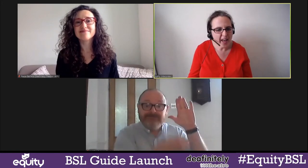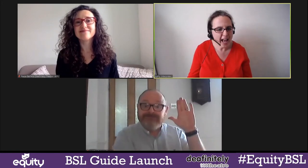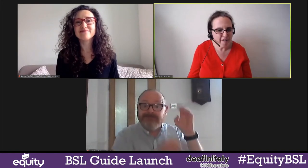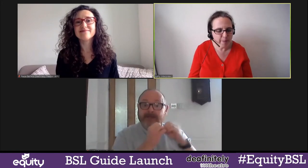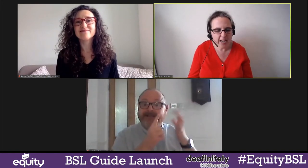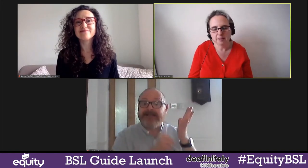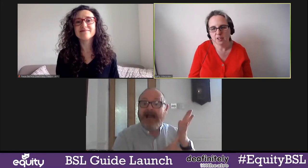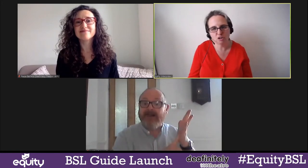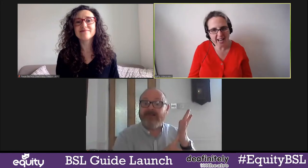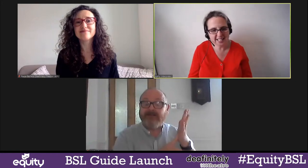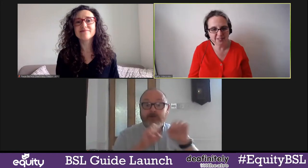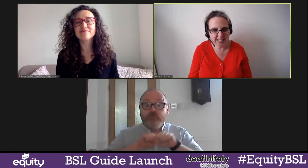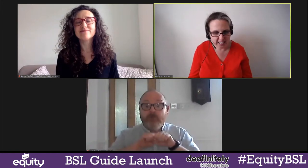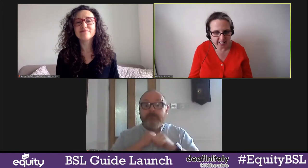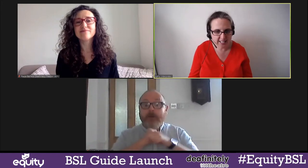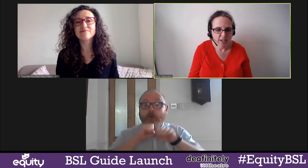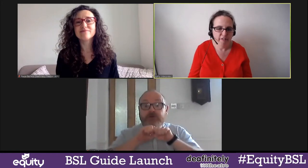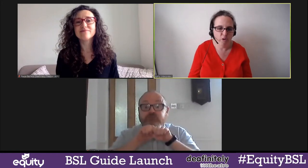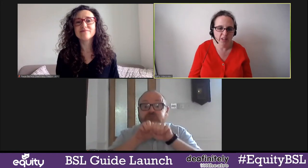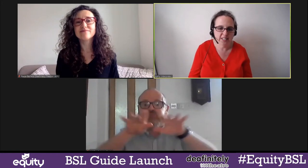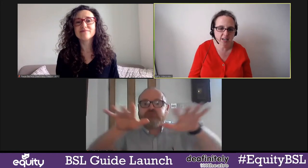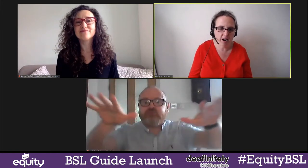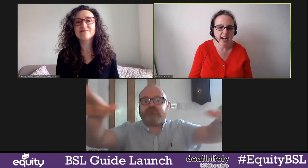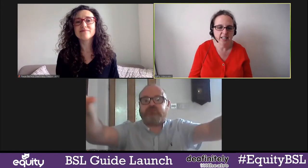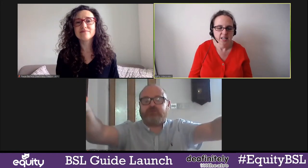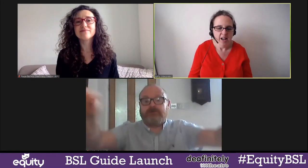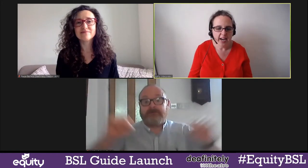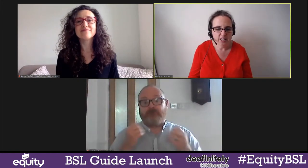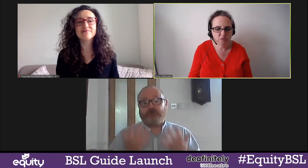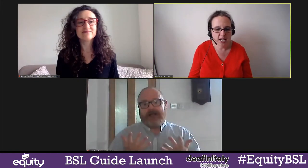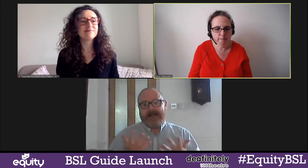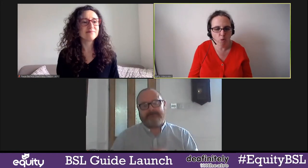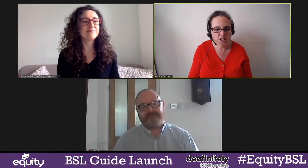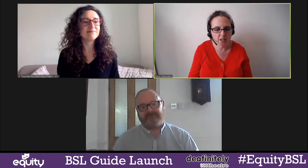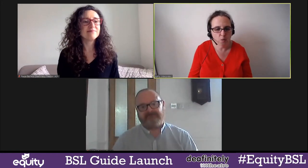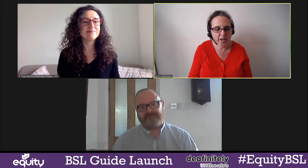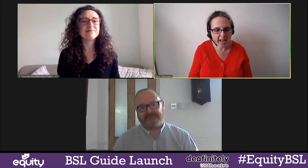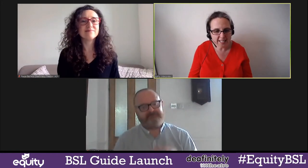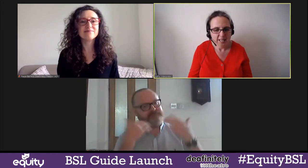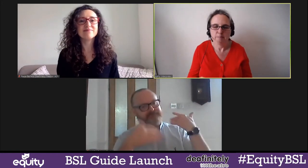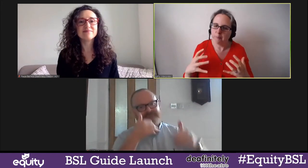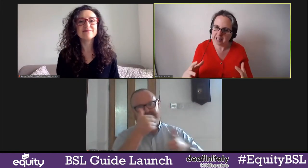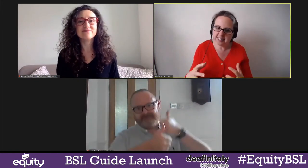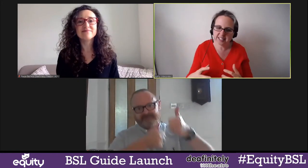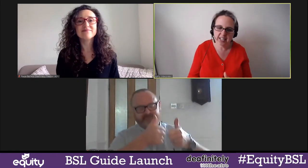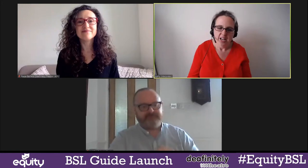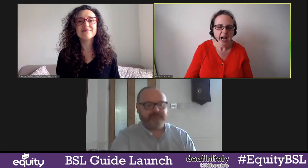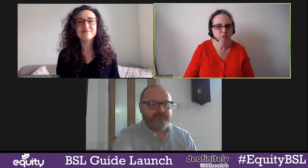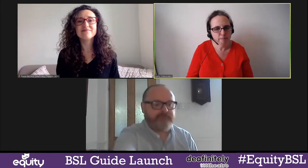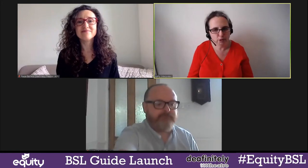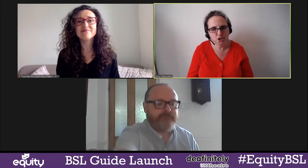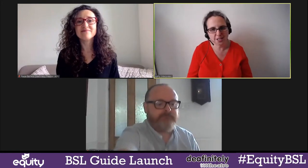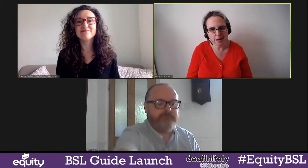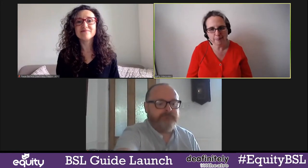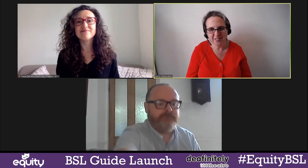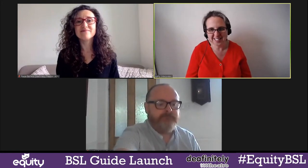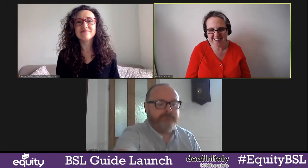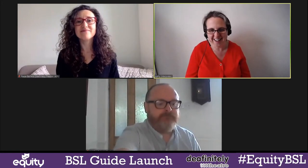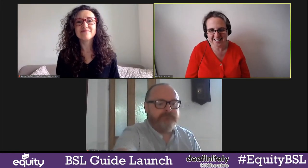have been the creative leads for this guide, and it's really important that we get publicity and promotion about this guide